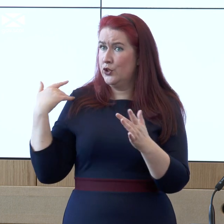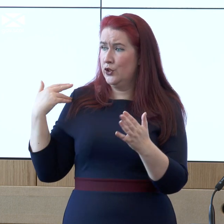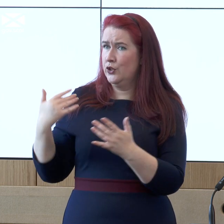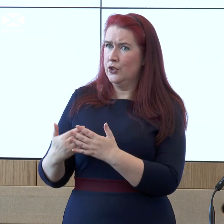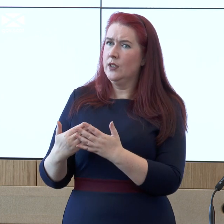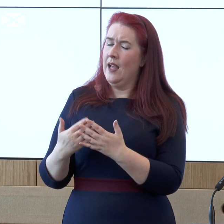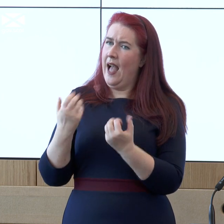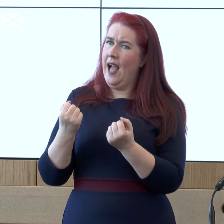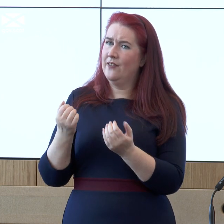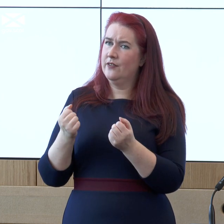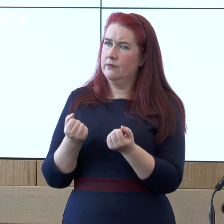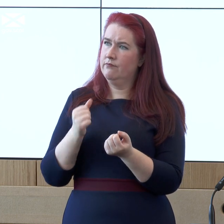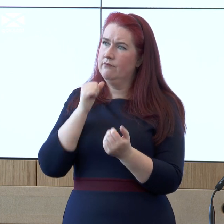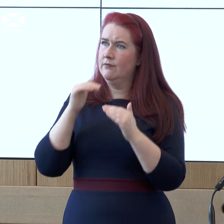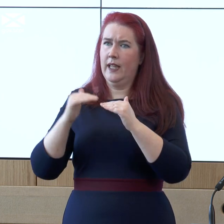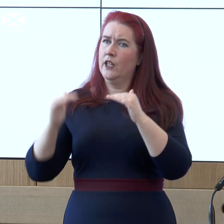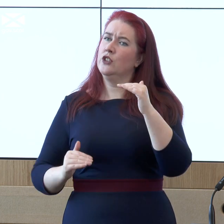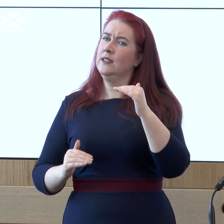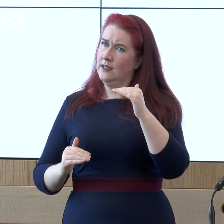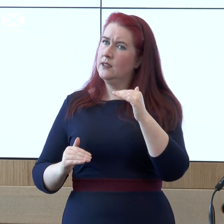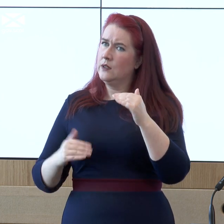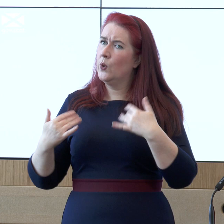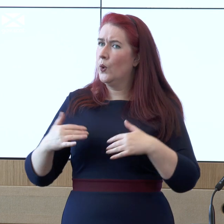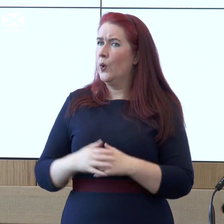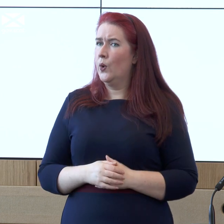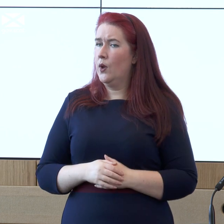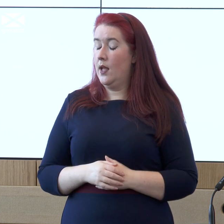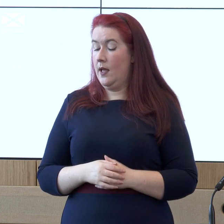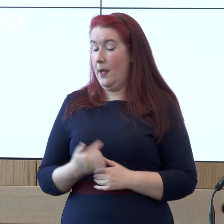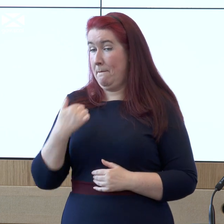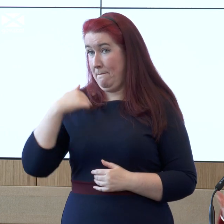heart of the climate crisis too. I'm